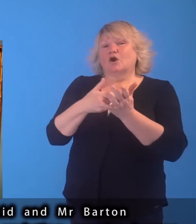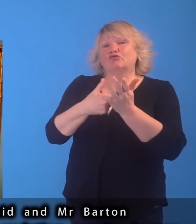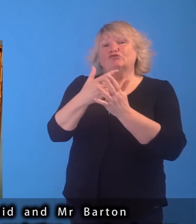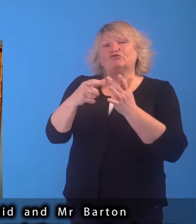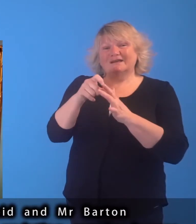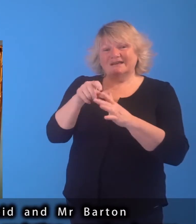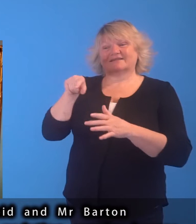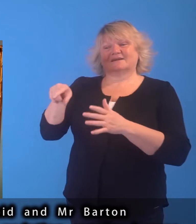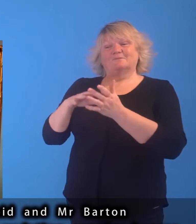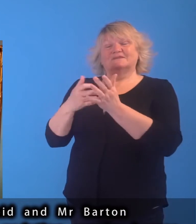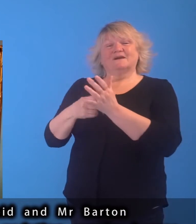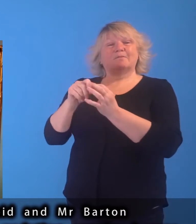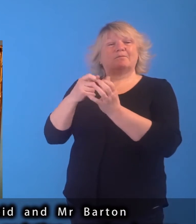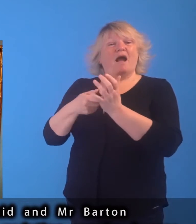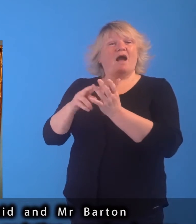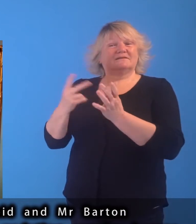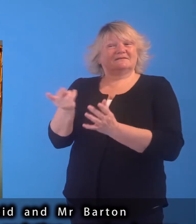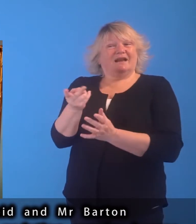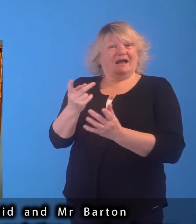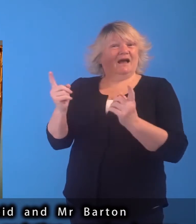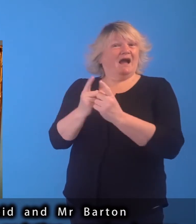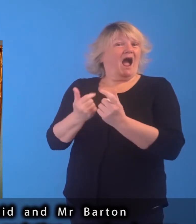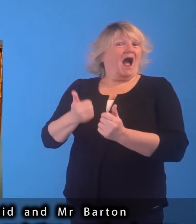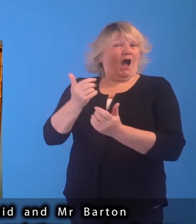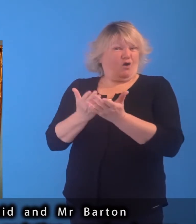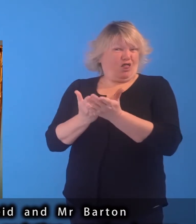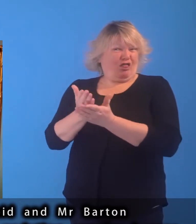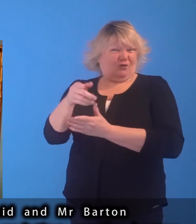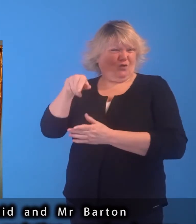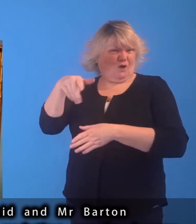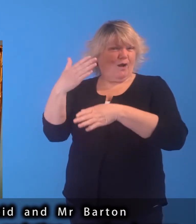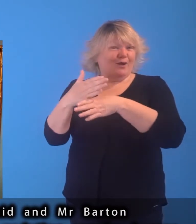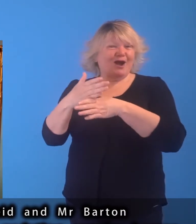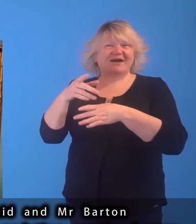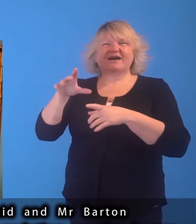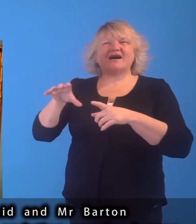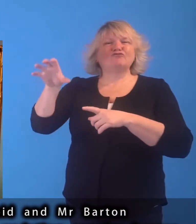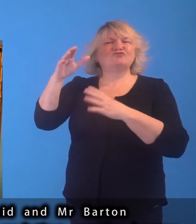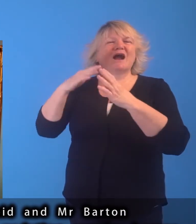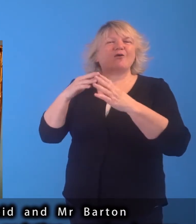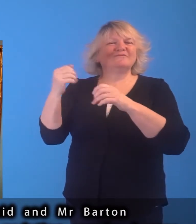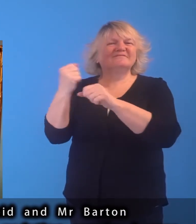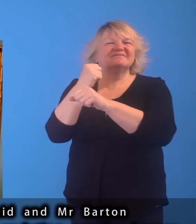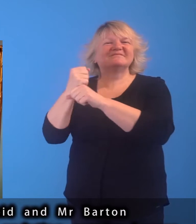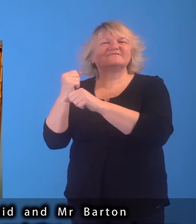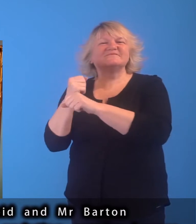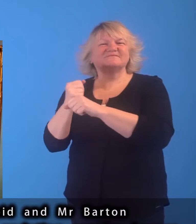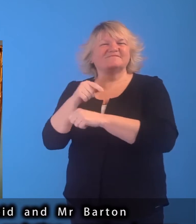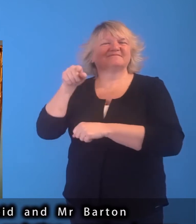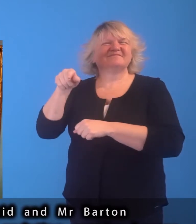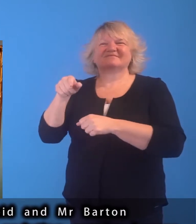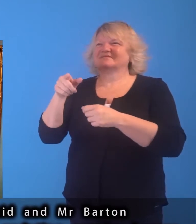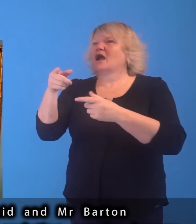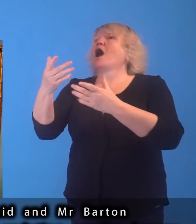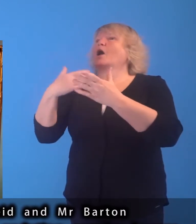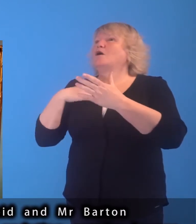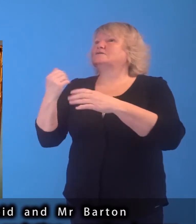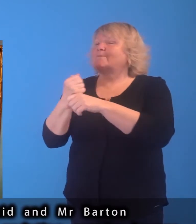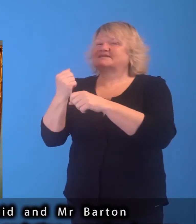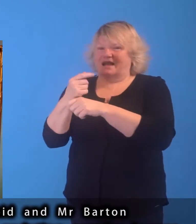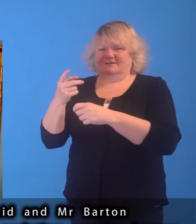It is thought likely that Mr. Reid and Mr. Barton met through their work restoring and updating